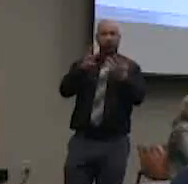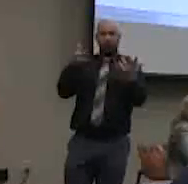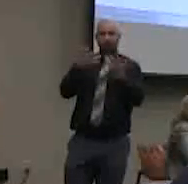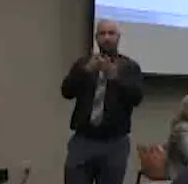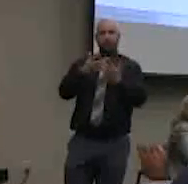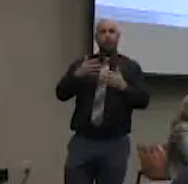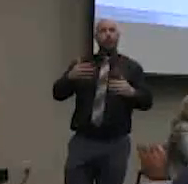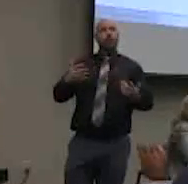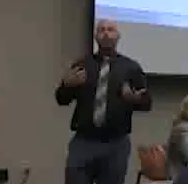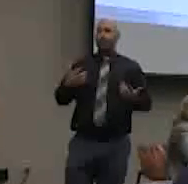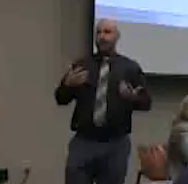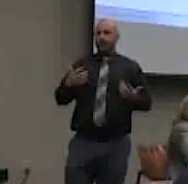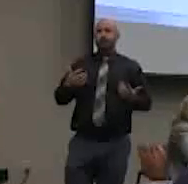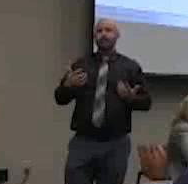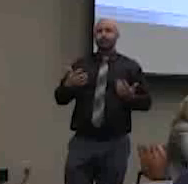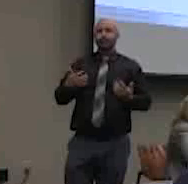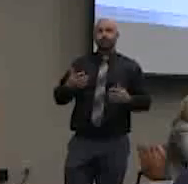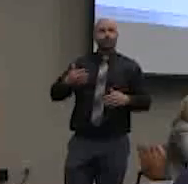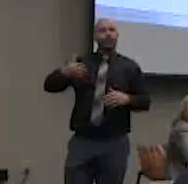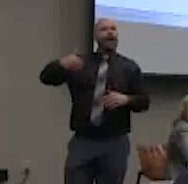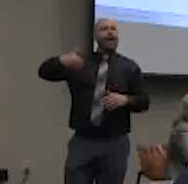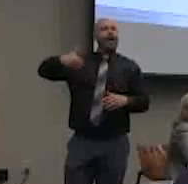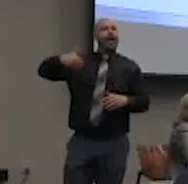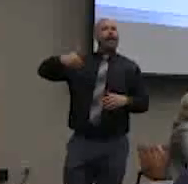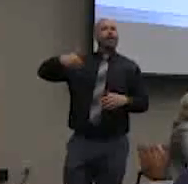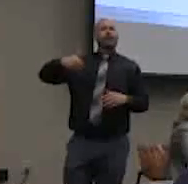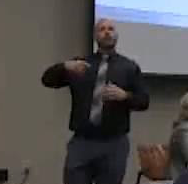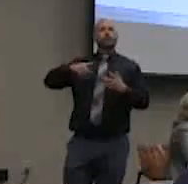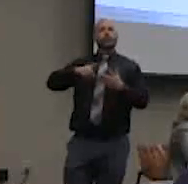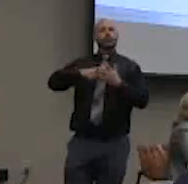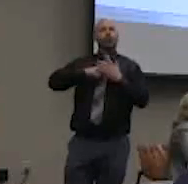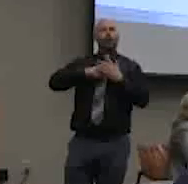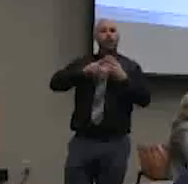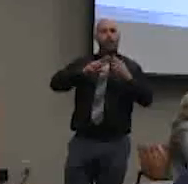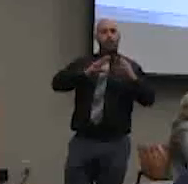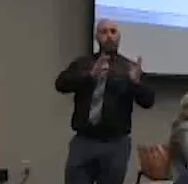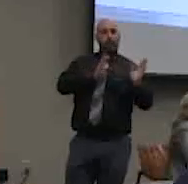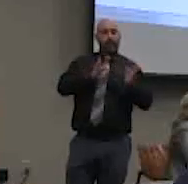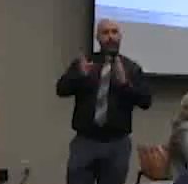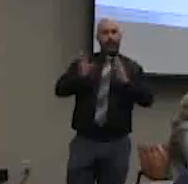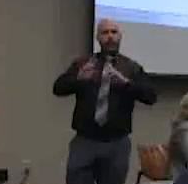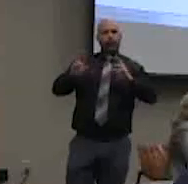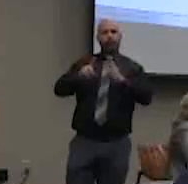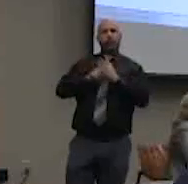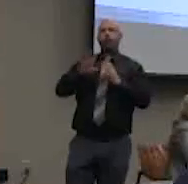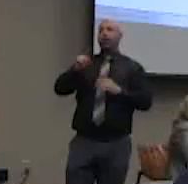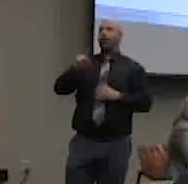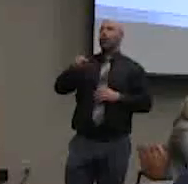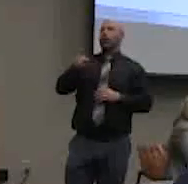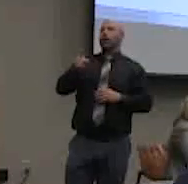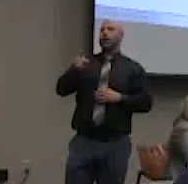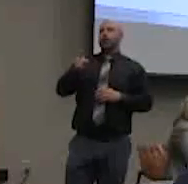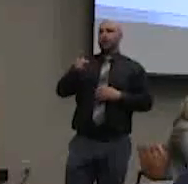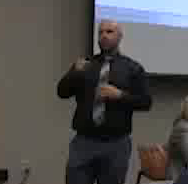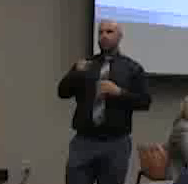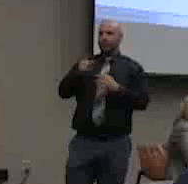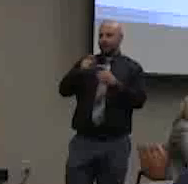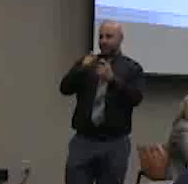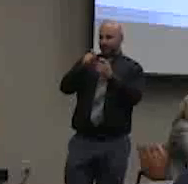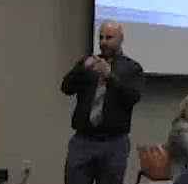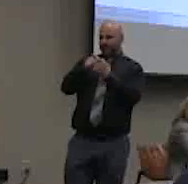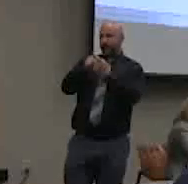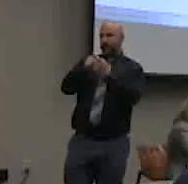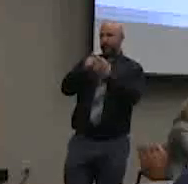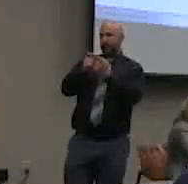with our planning with our Ready Start program, but we're being very meticulous with it because we want Ready Start to be